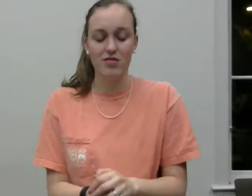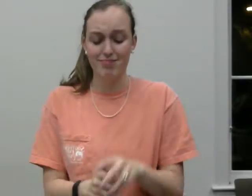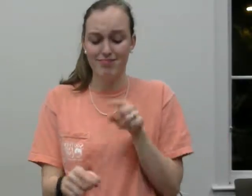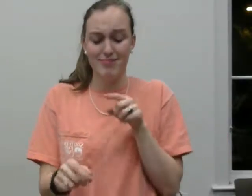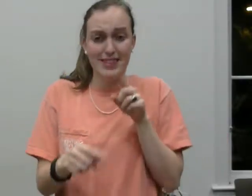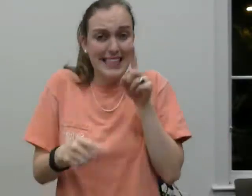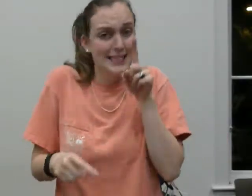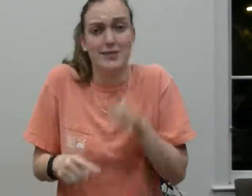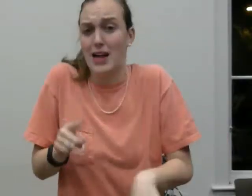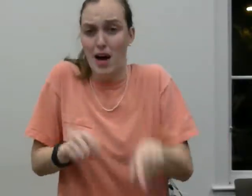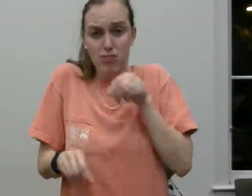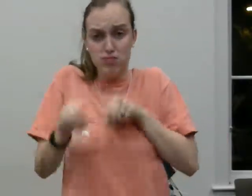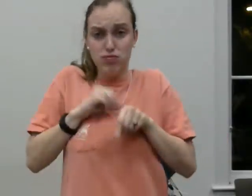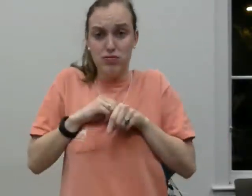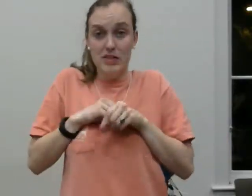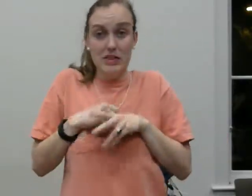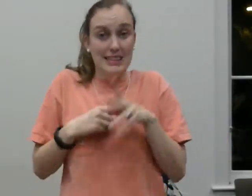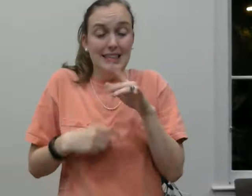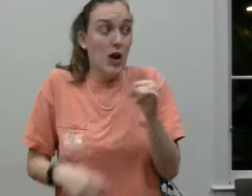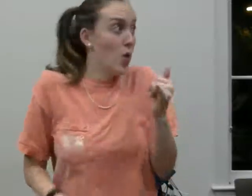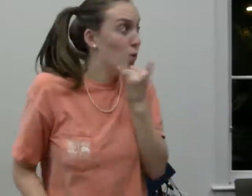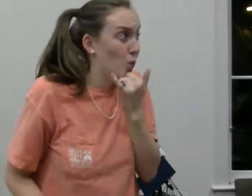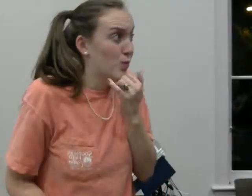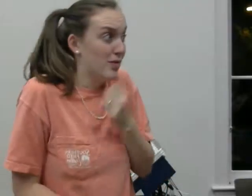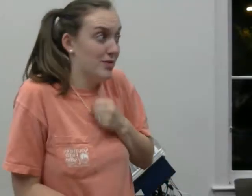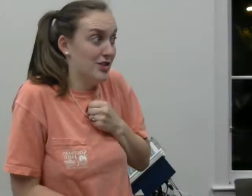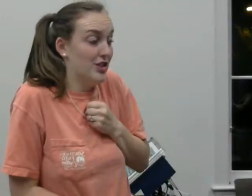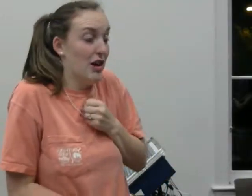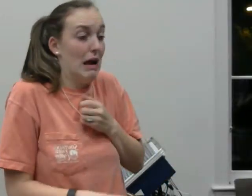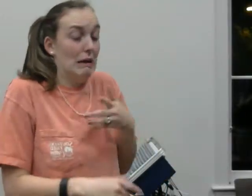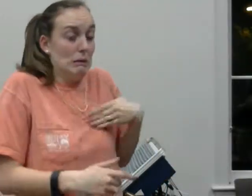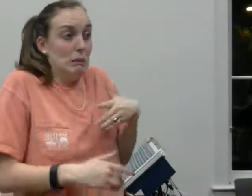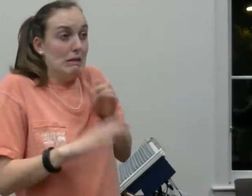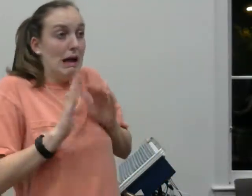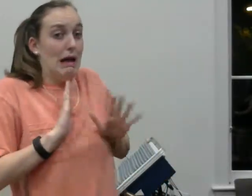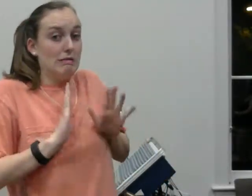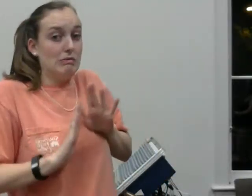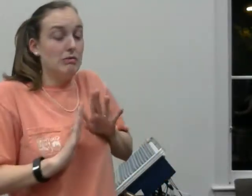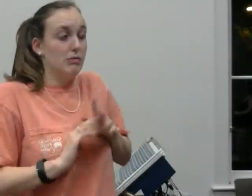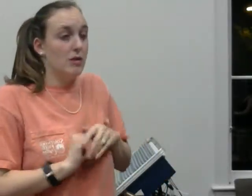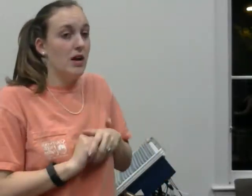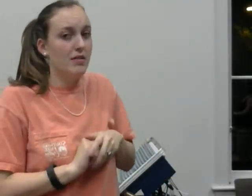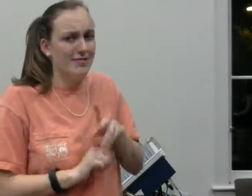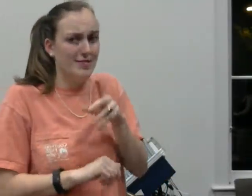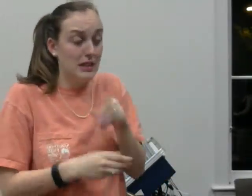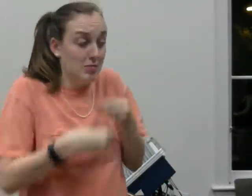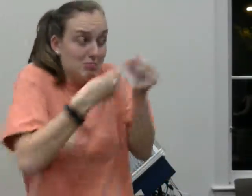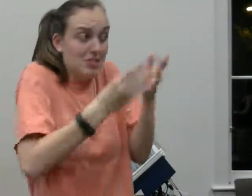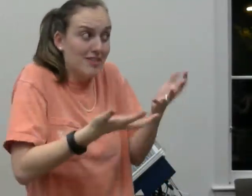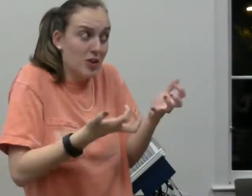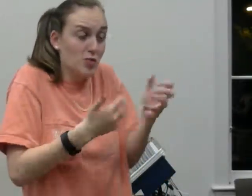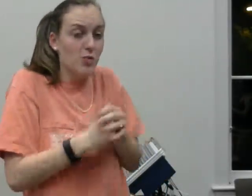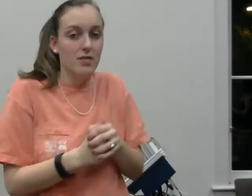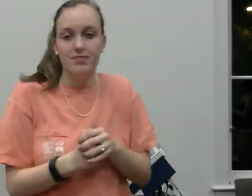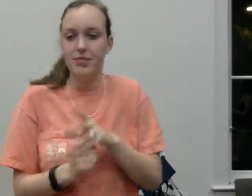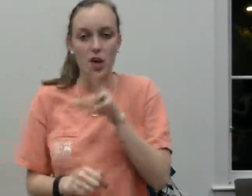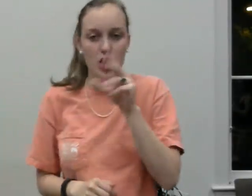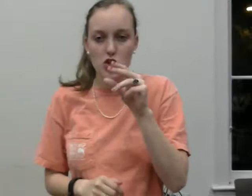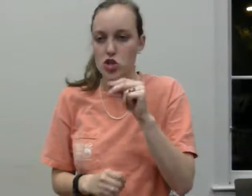There will be no, oops, I'm sorry. There will be no, okay, we'll behave, or we'll give you what you want. No, it's done. We're fighting the war. And